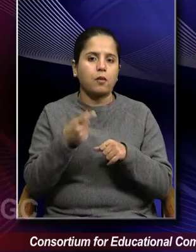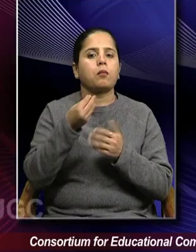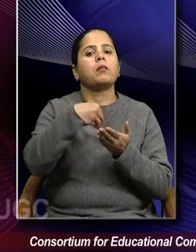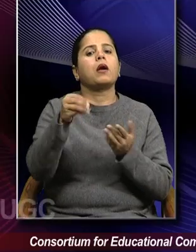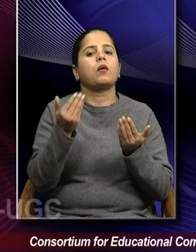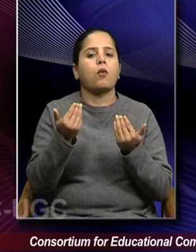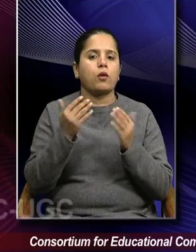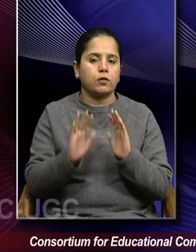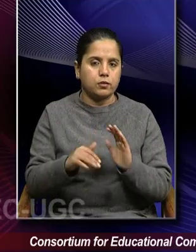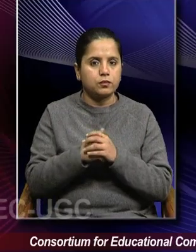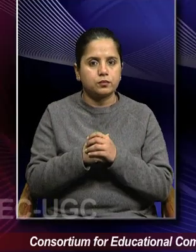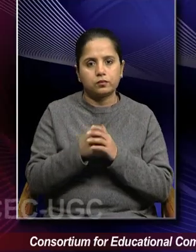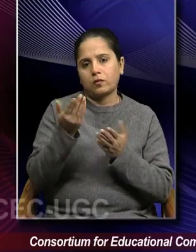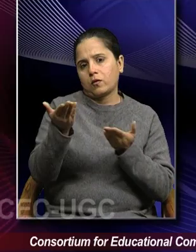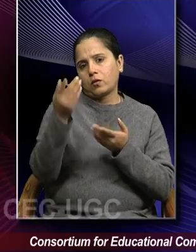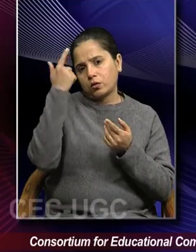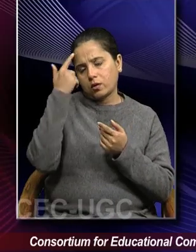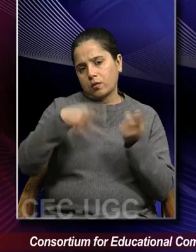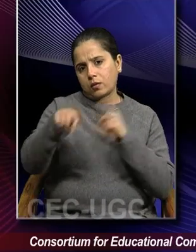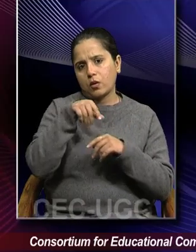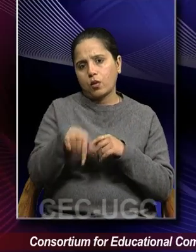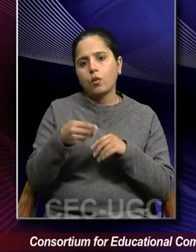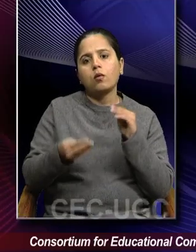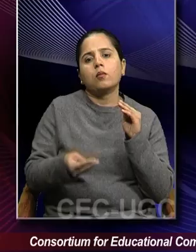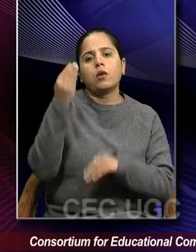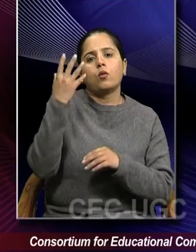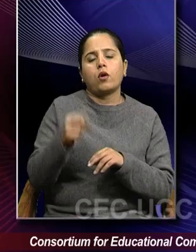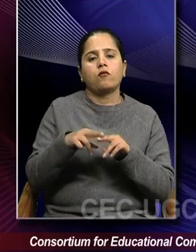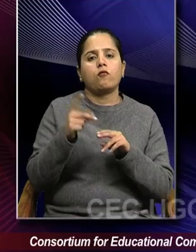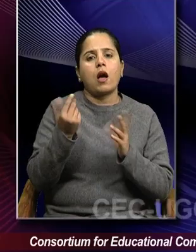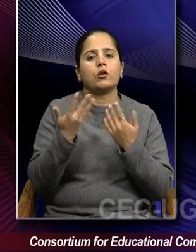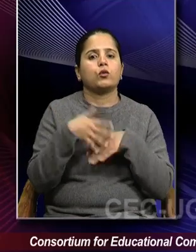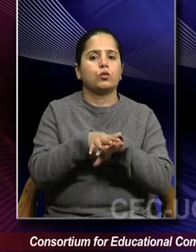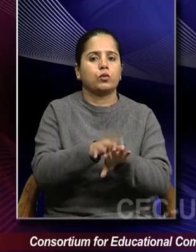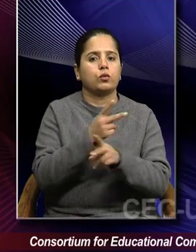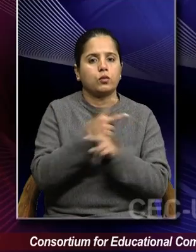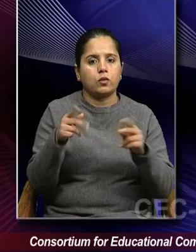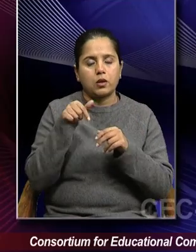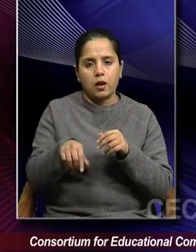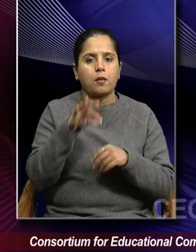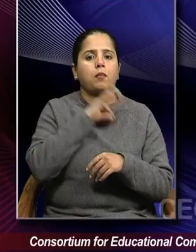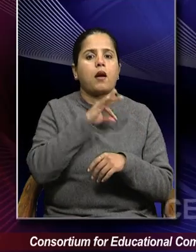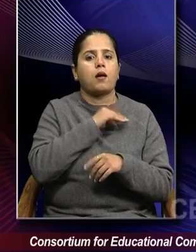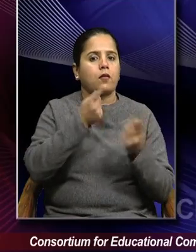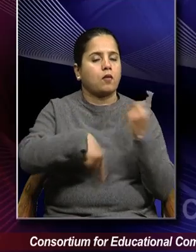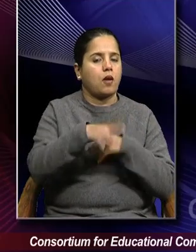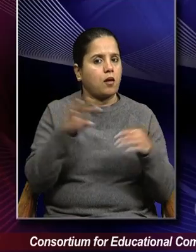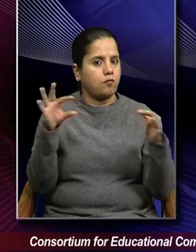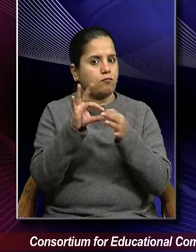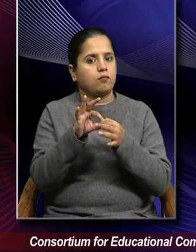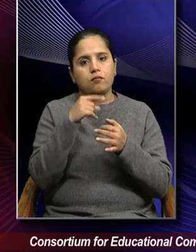It actually intends to enhance financial inclusion. So these are the benefits which are associated